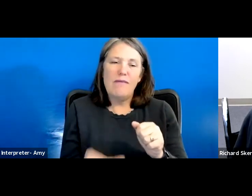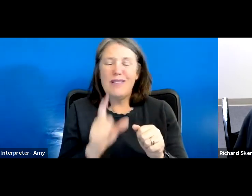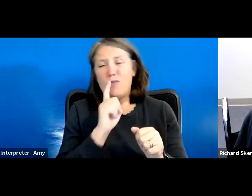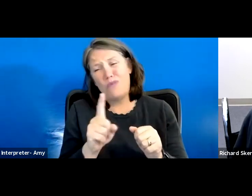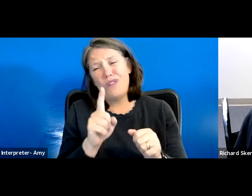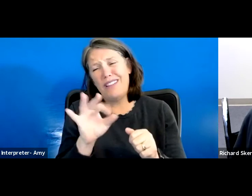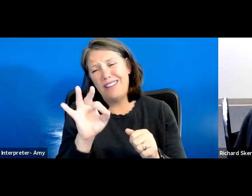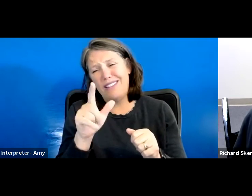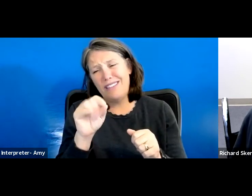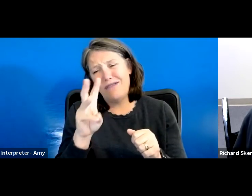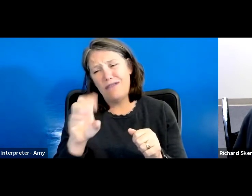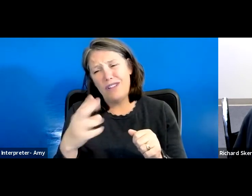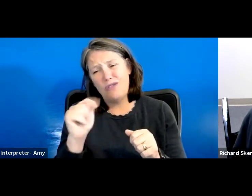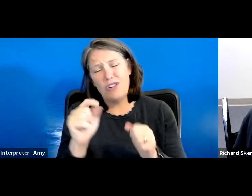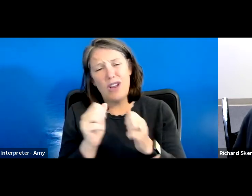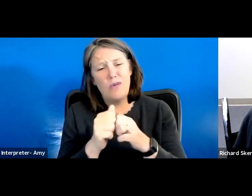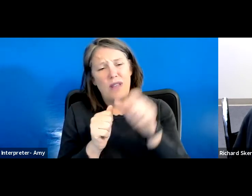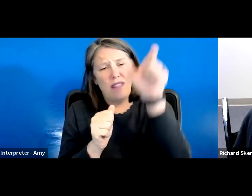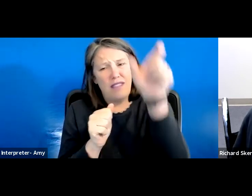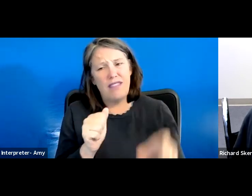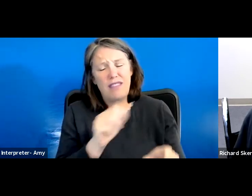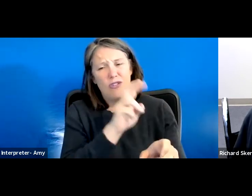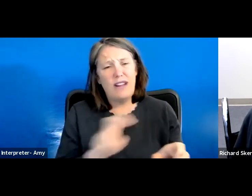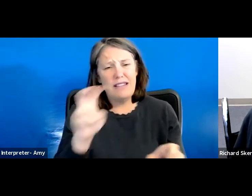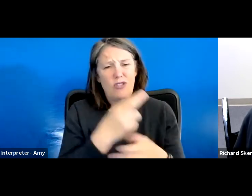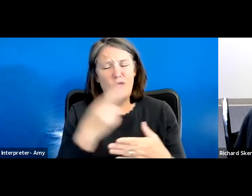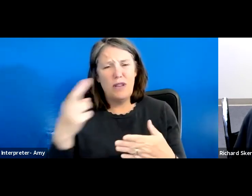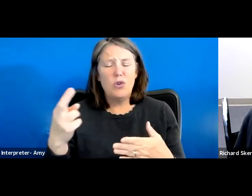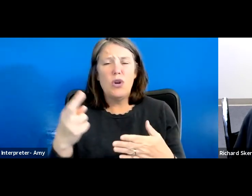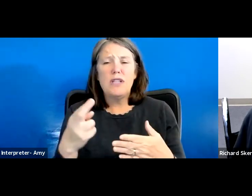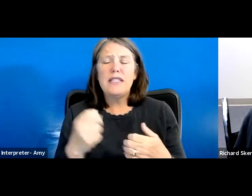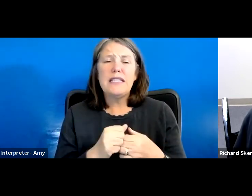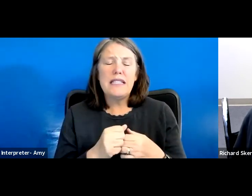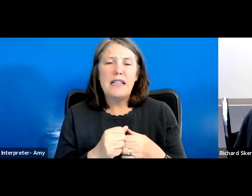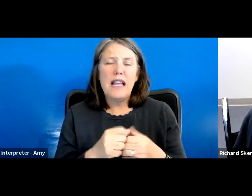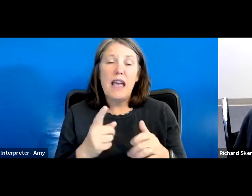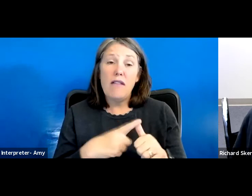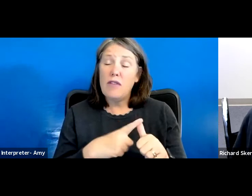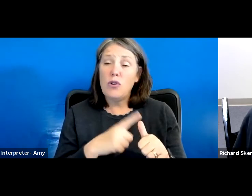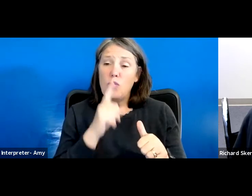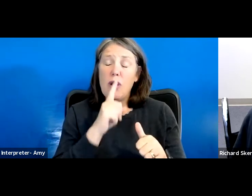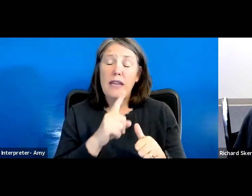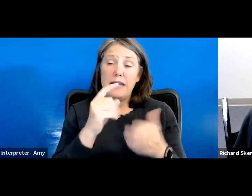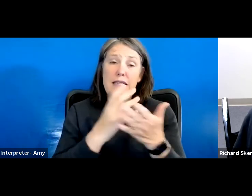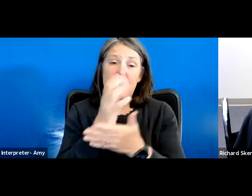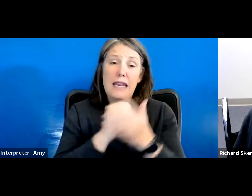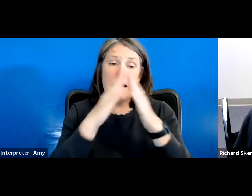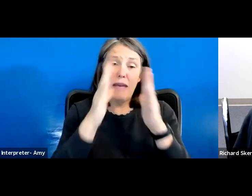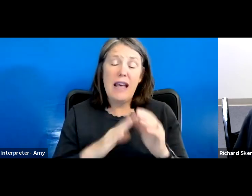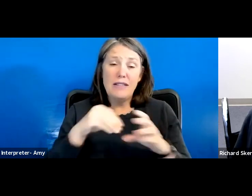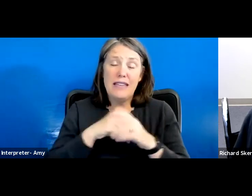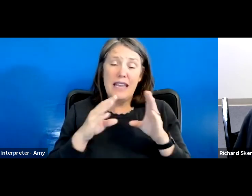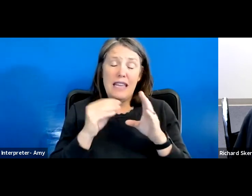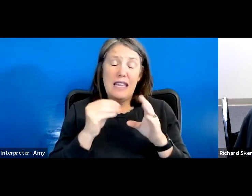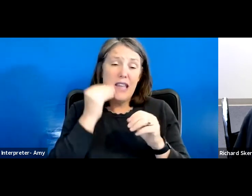basically, with the title of Transition Resources. And I break the first one down into income, housing, in-home